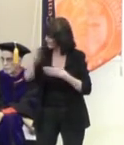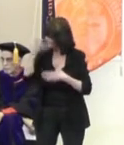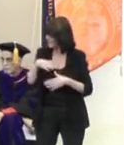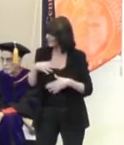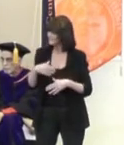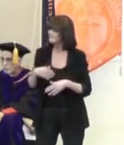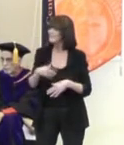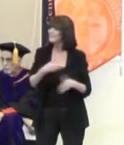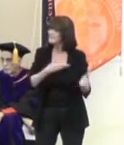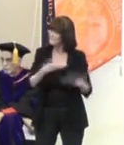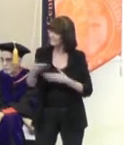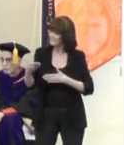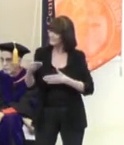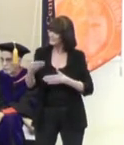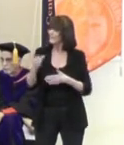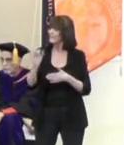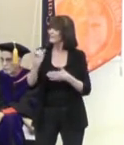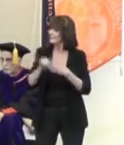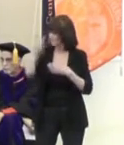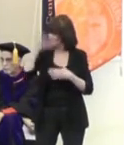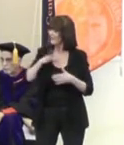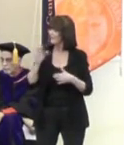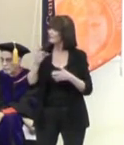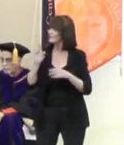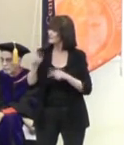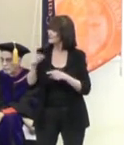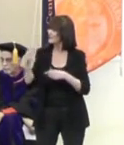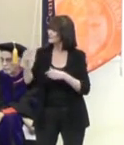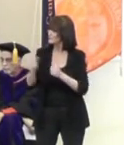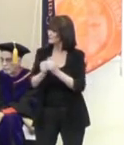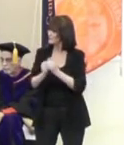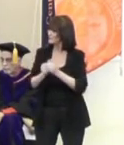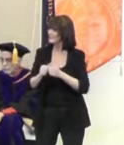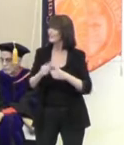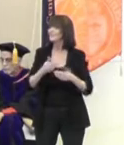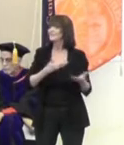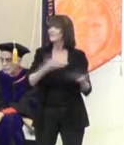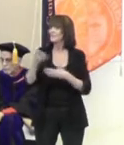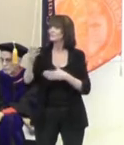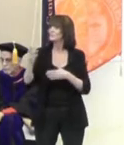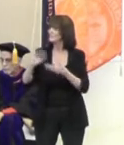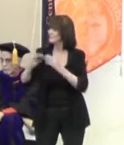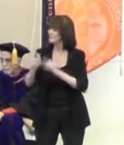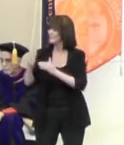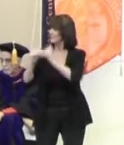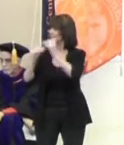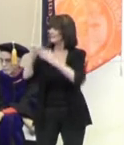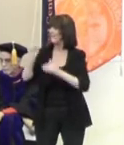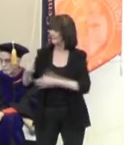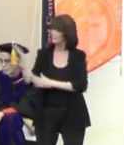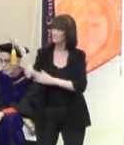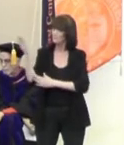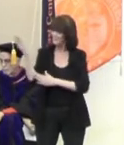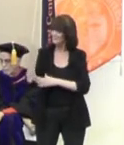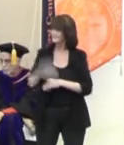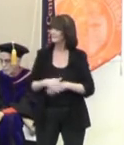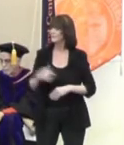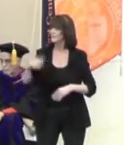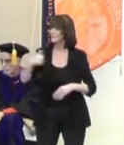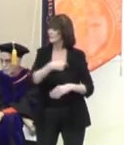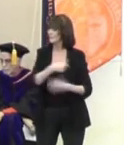me, that I'd gone to high school with McAllister, I said, take me to the municipal building, I gotta speak. Well, we got there,